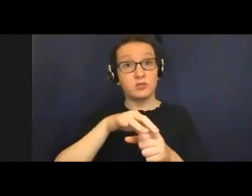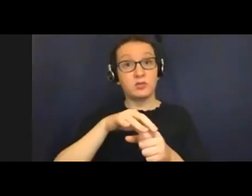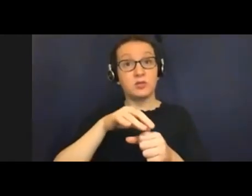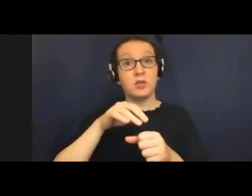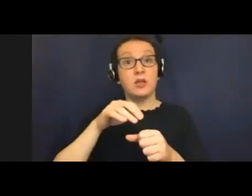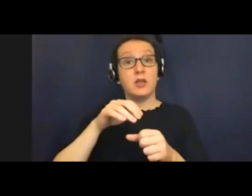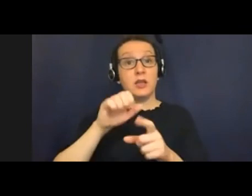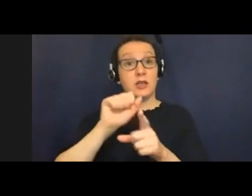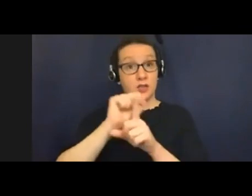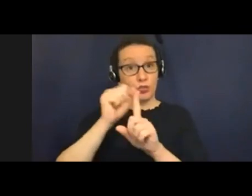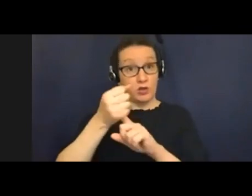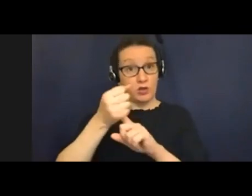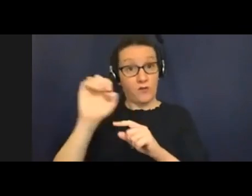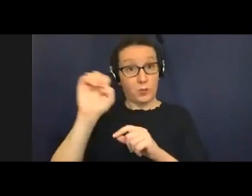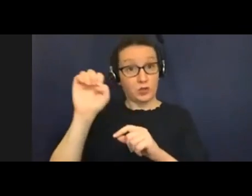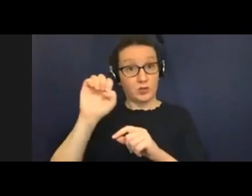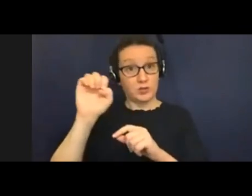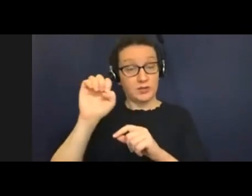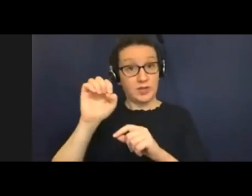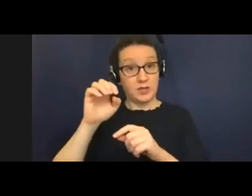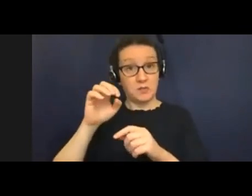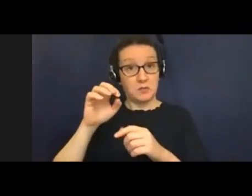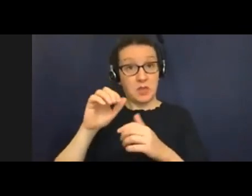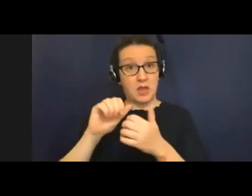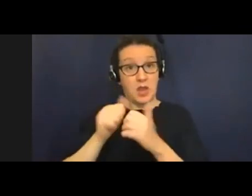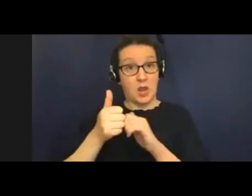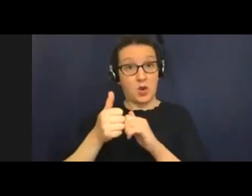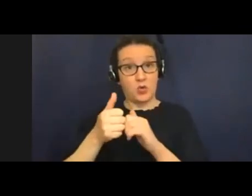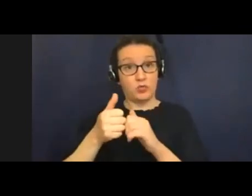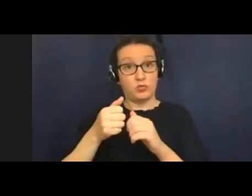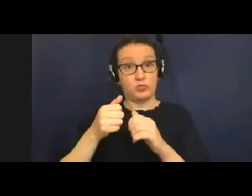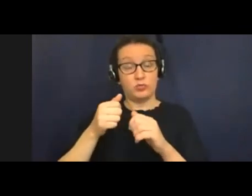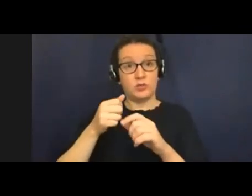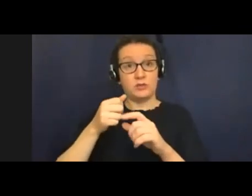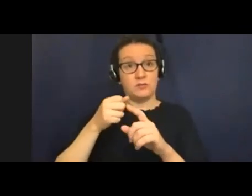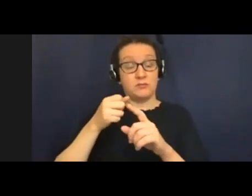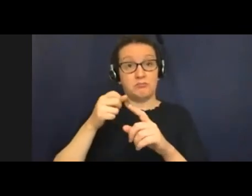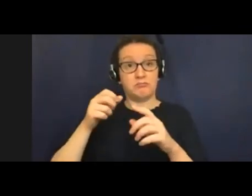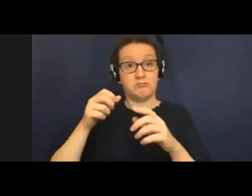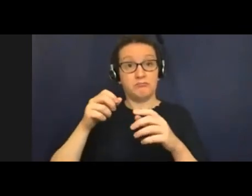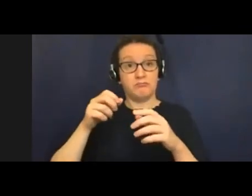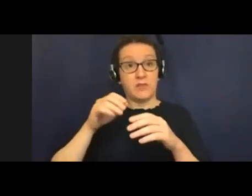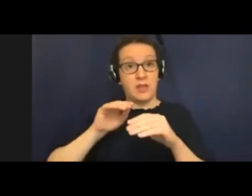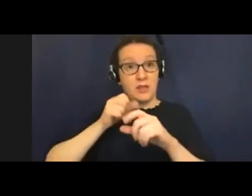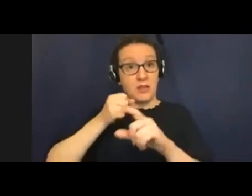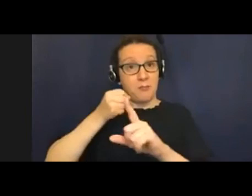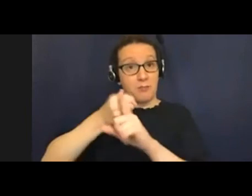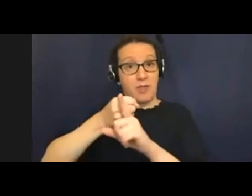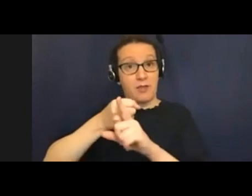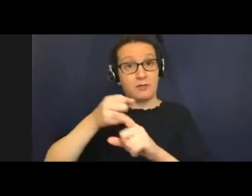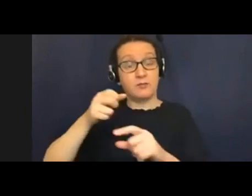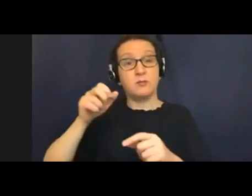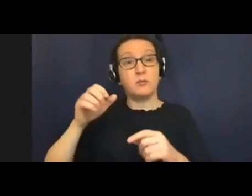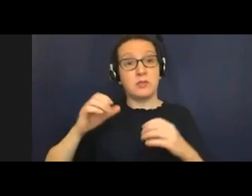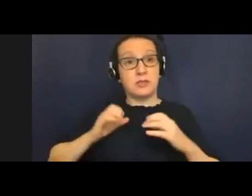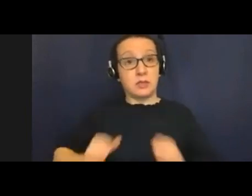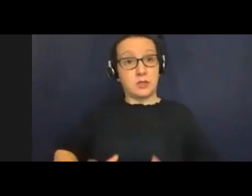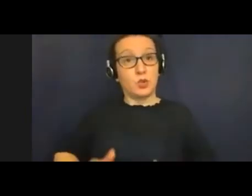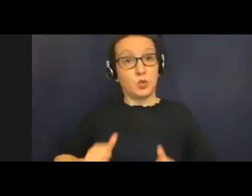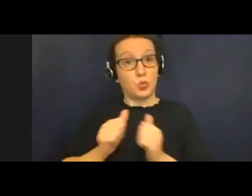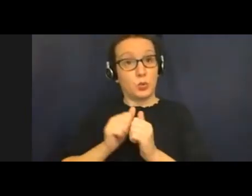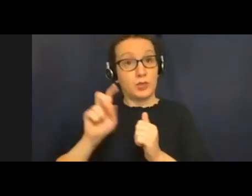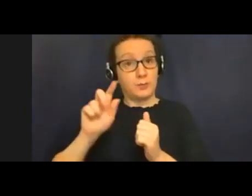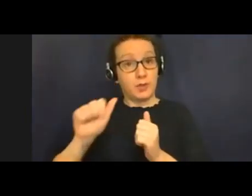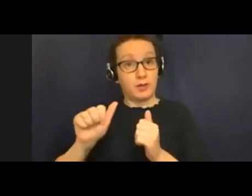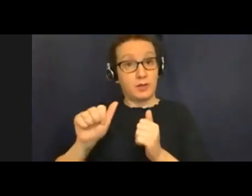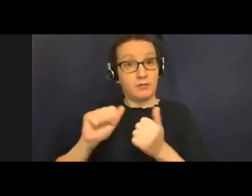emergency, especially on electoral rights of citizens with disabilities? Well, my